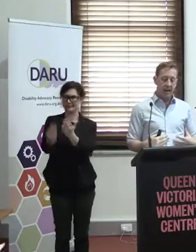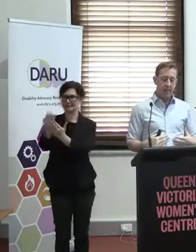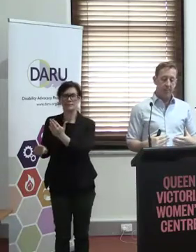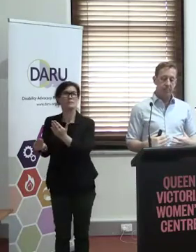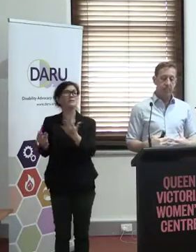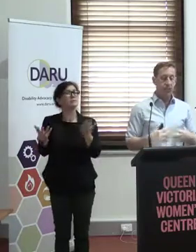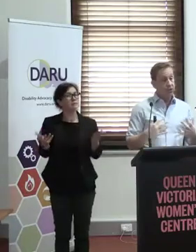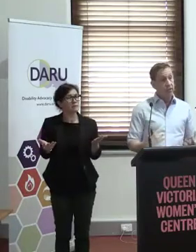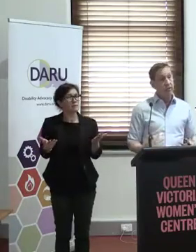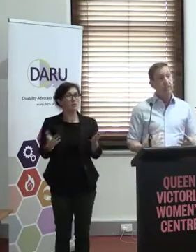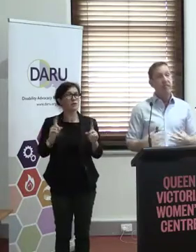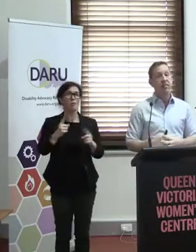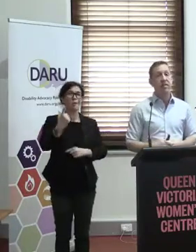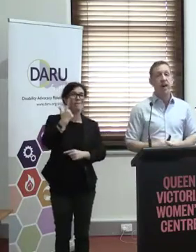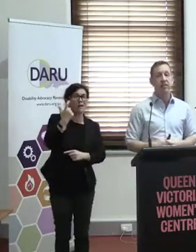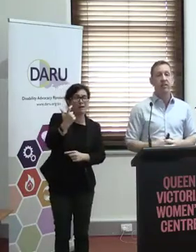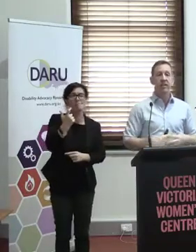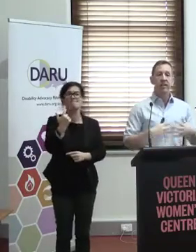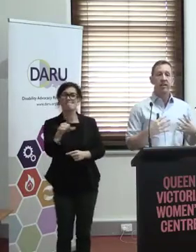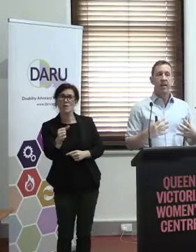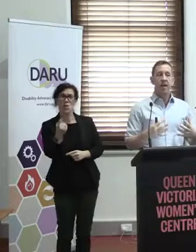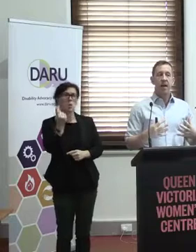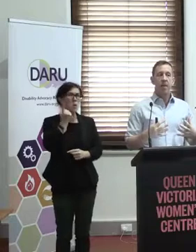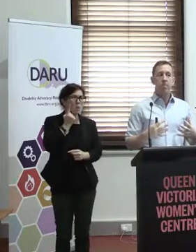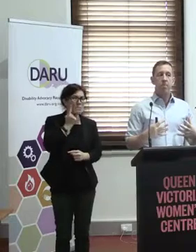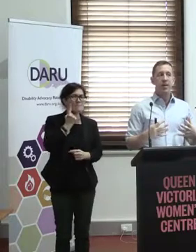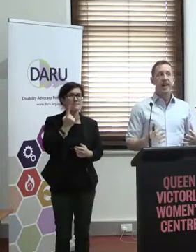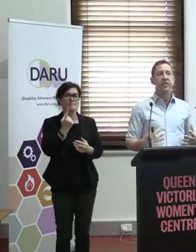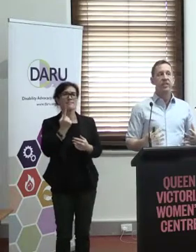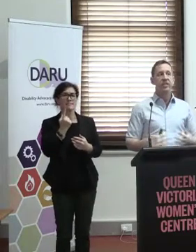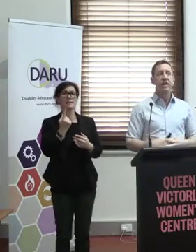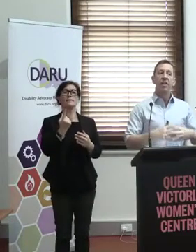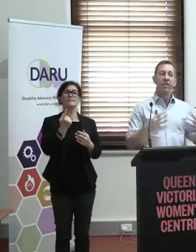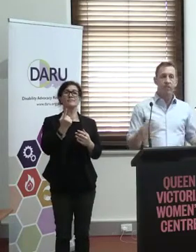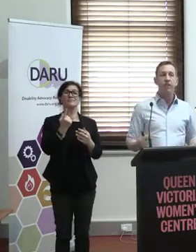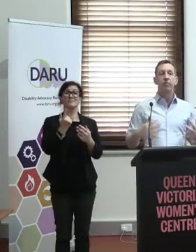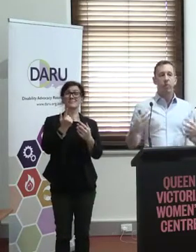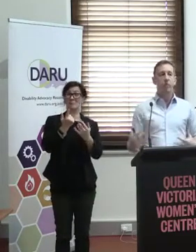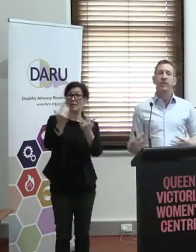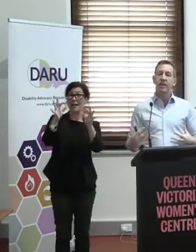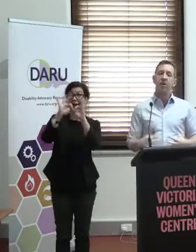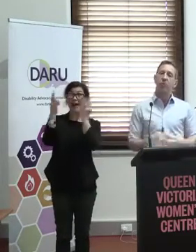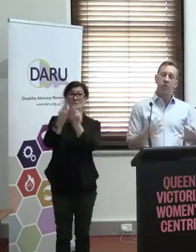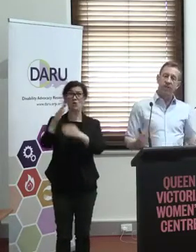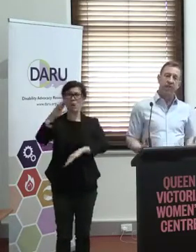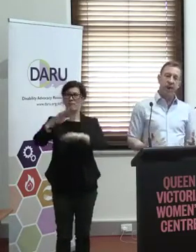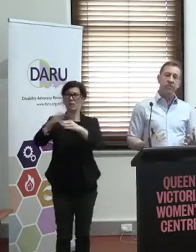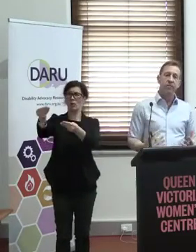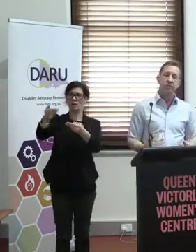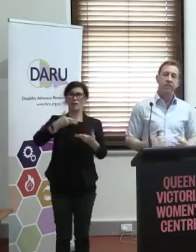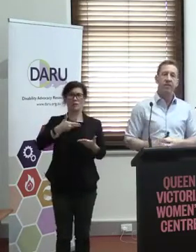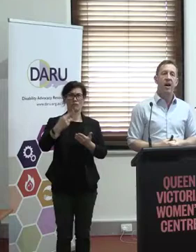we notice is that many agencies aren't fully reporting on all